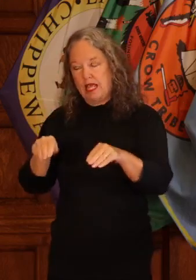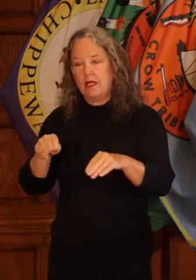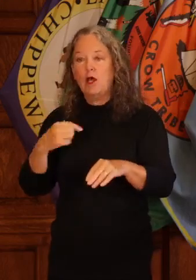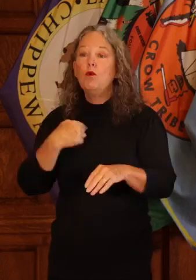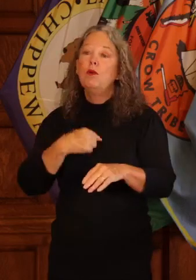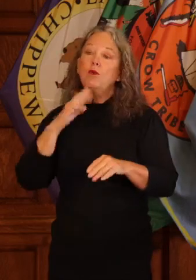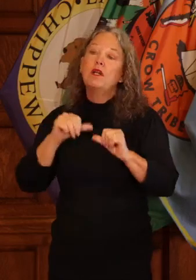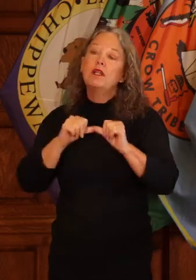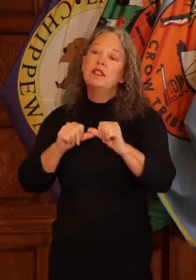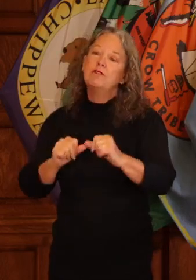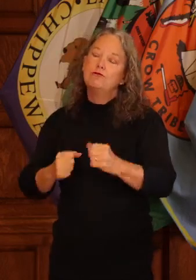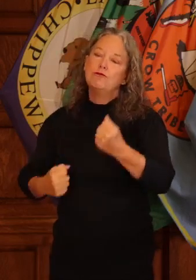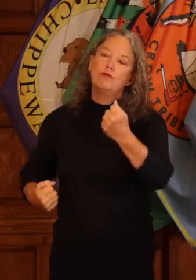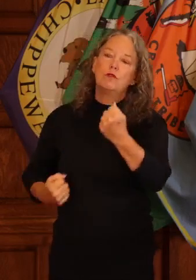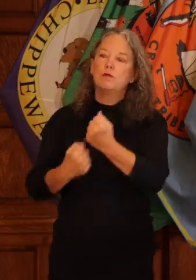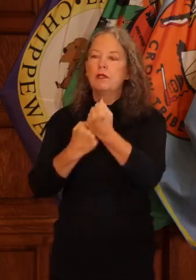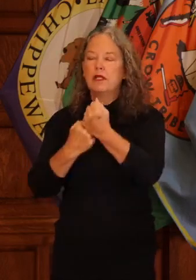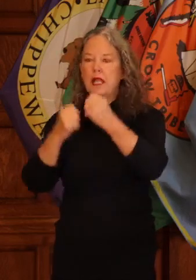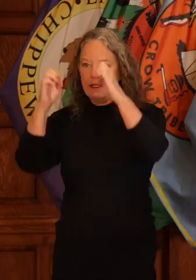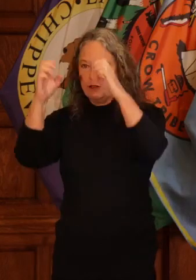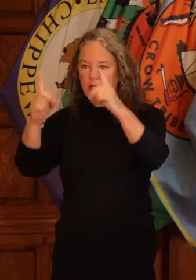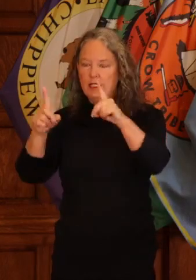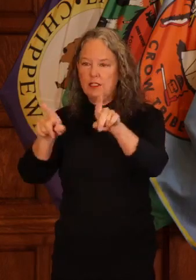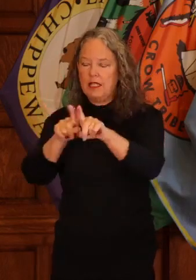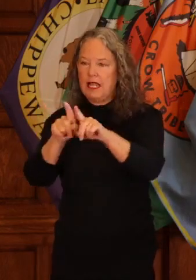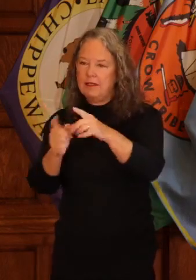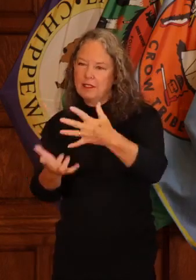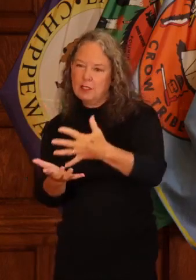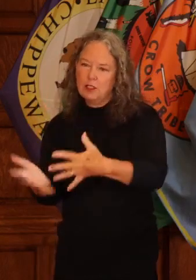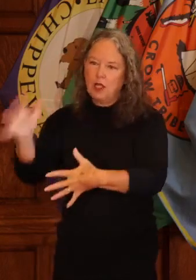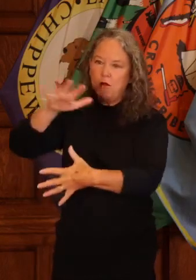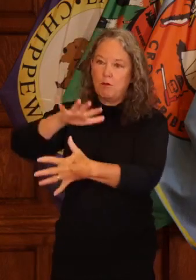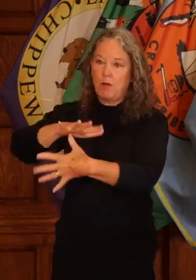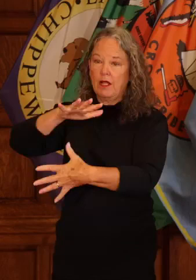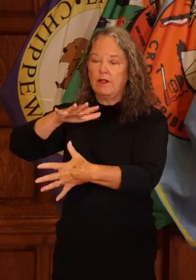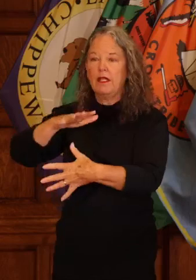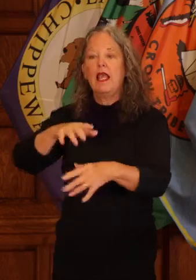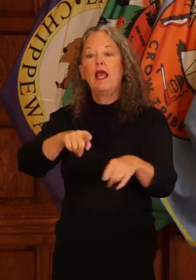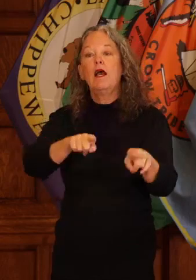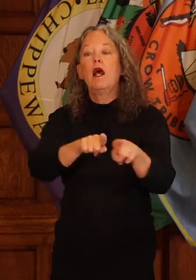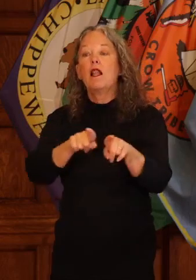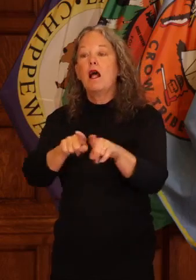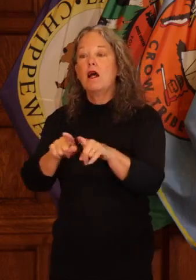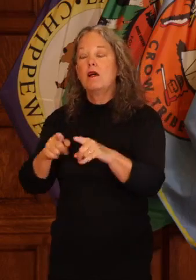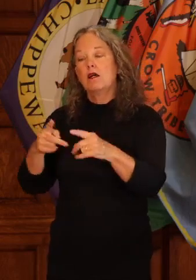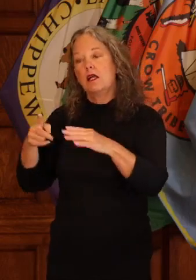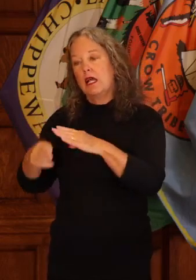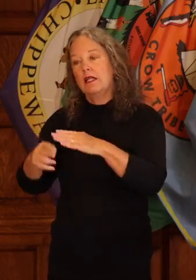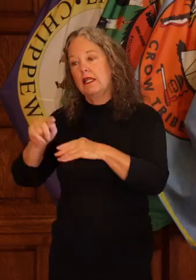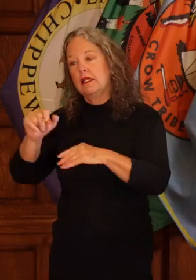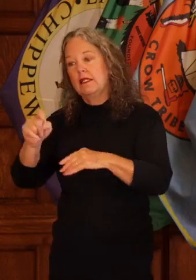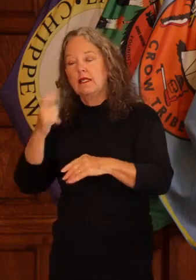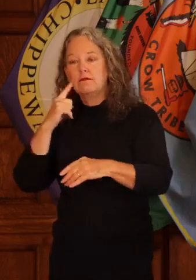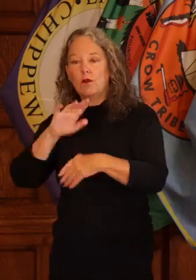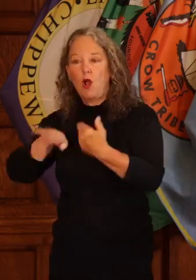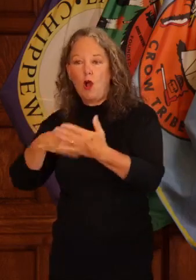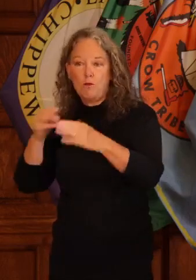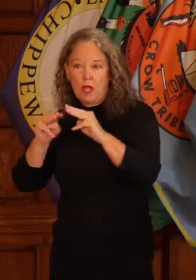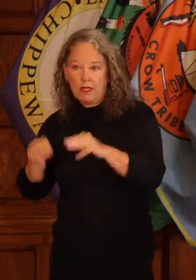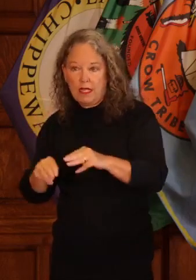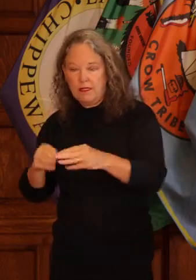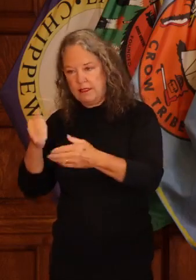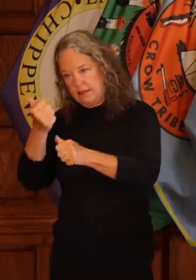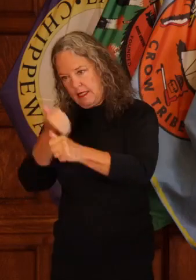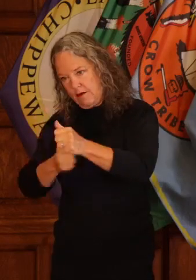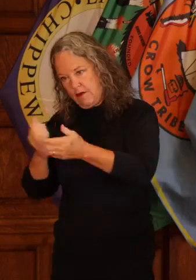to champion education as a top priority, alongside cutting taxes for all Montanans at every income level,